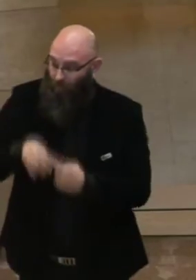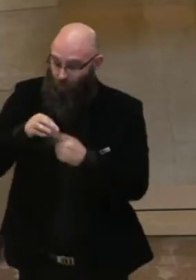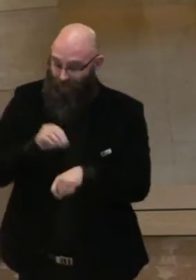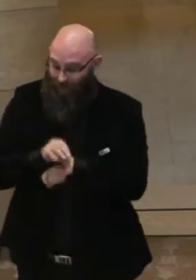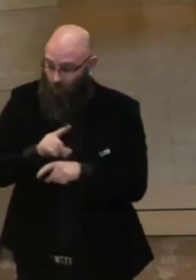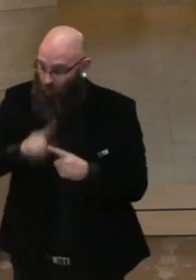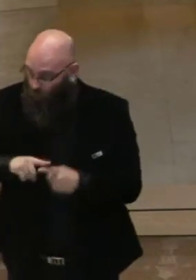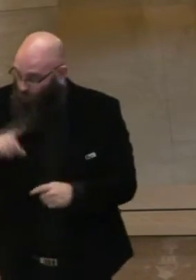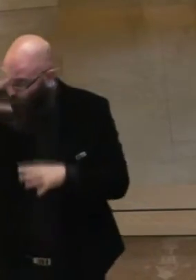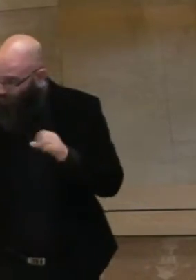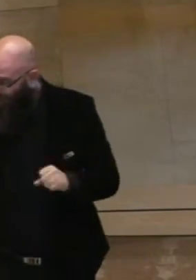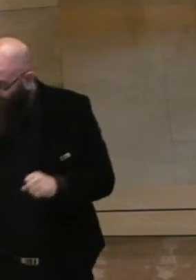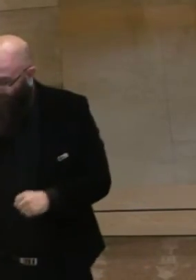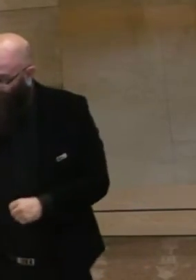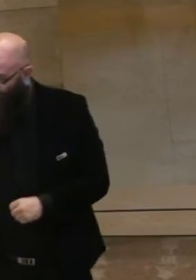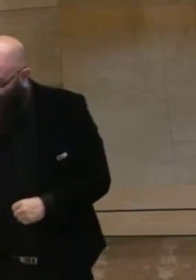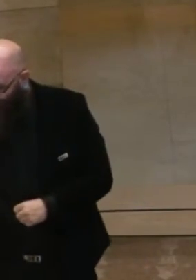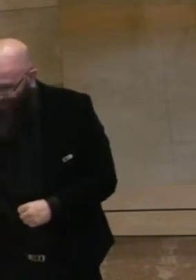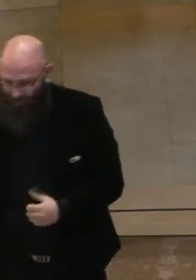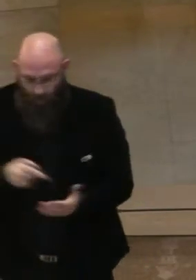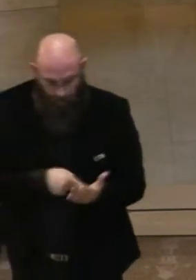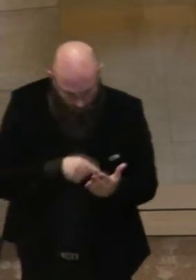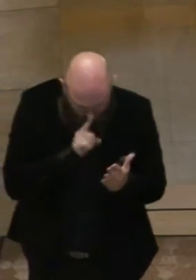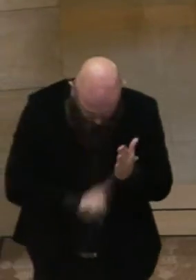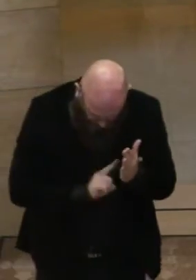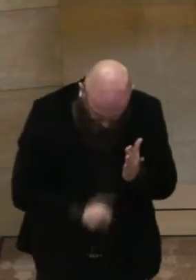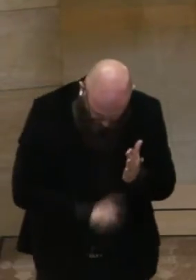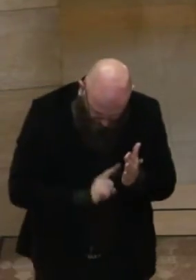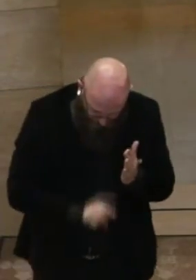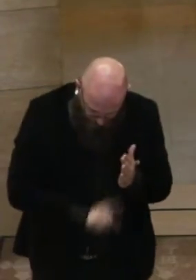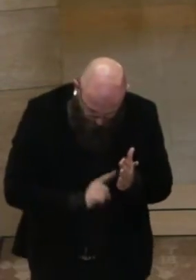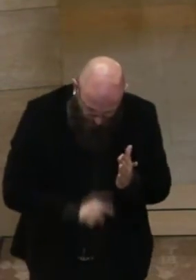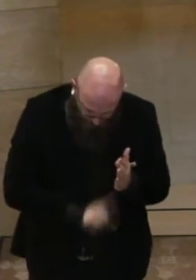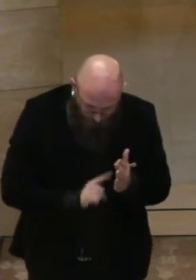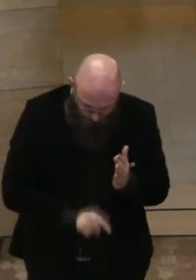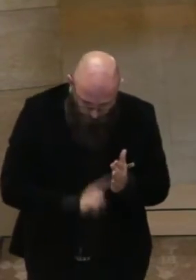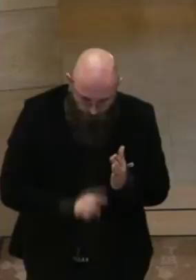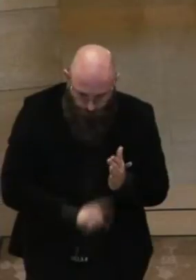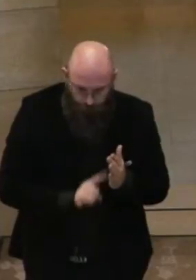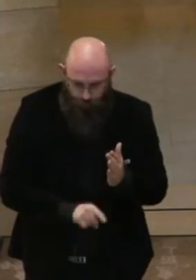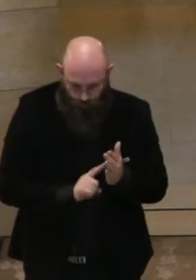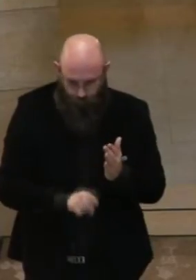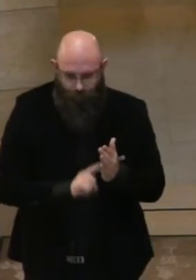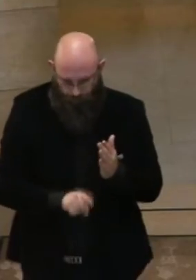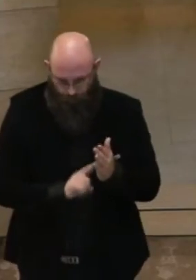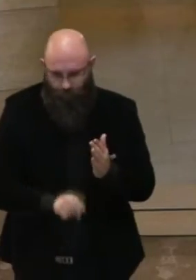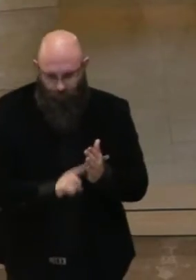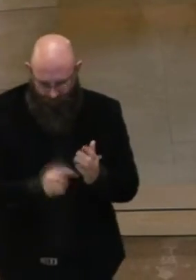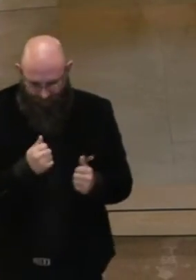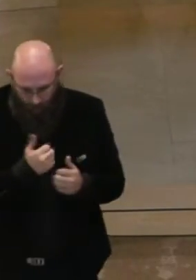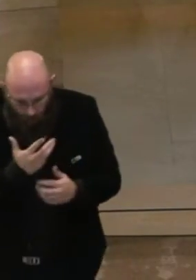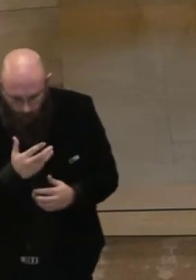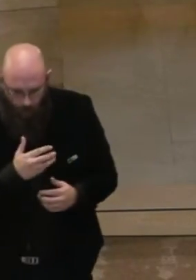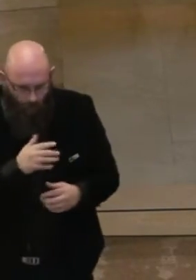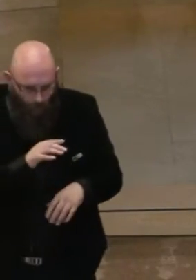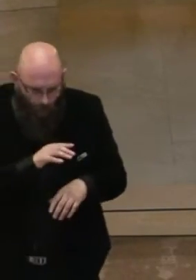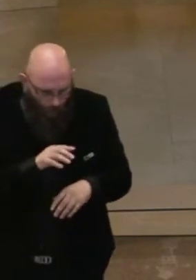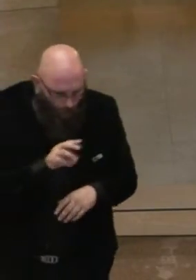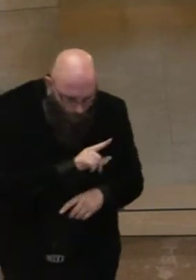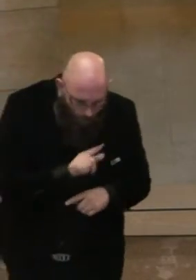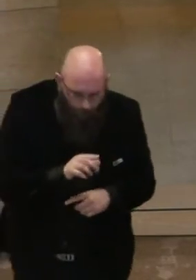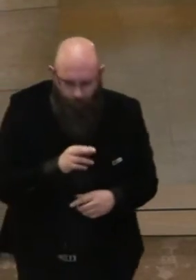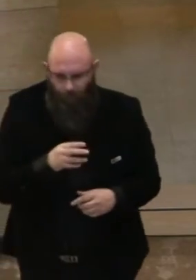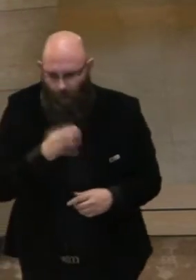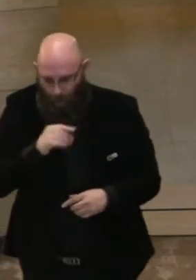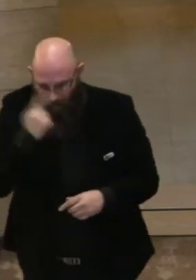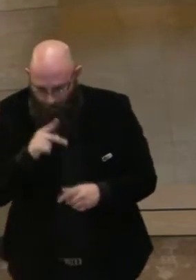had two enemies, the anti-war left and black people.